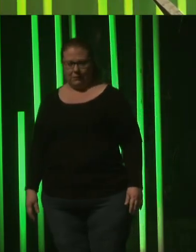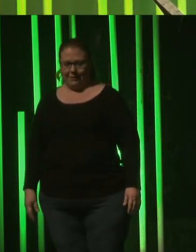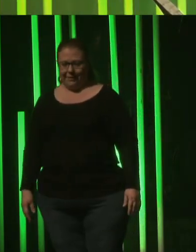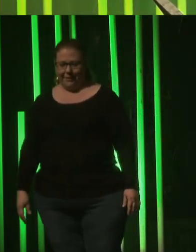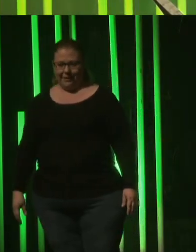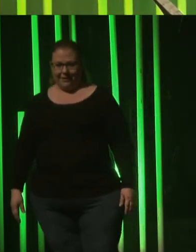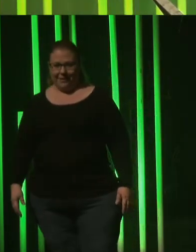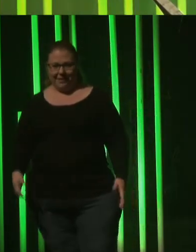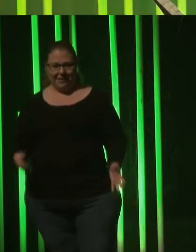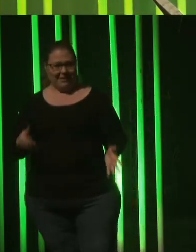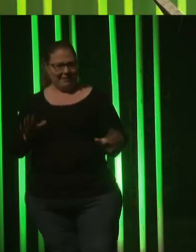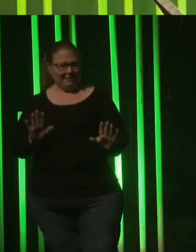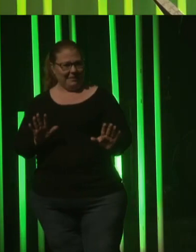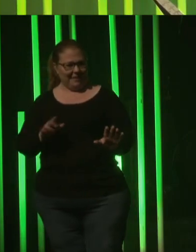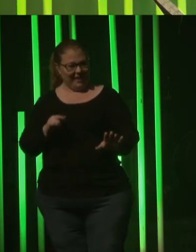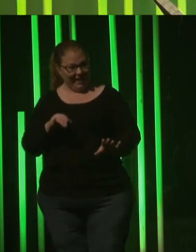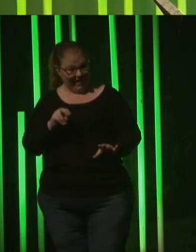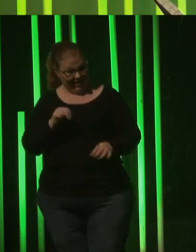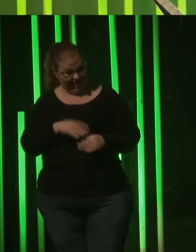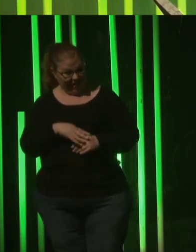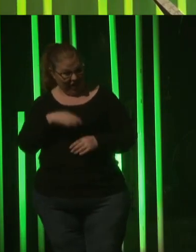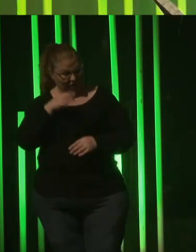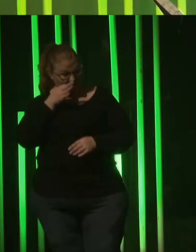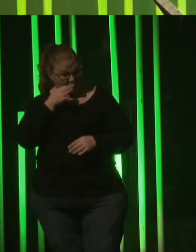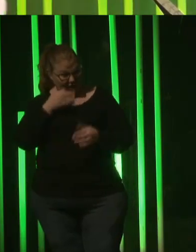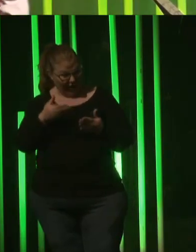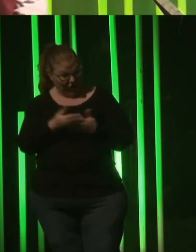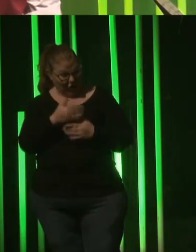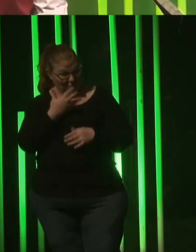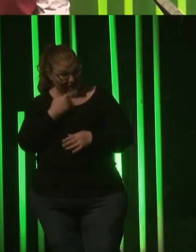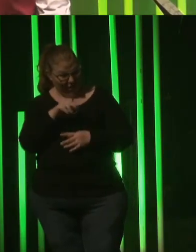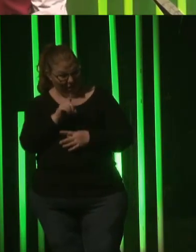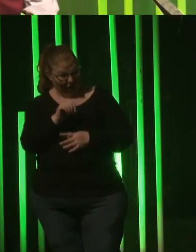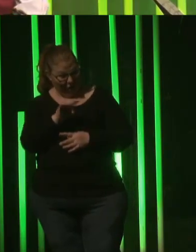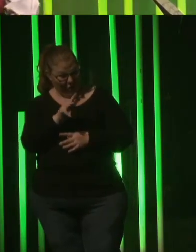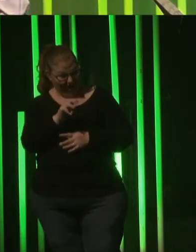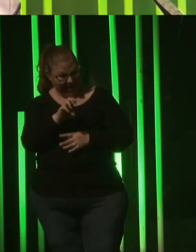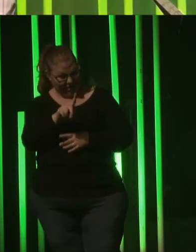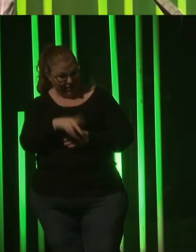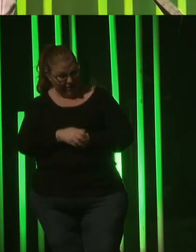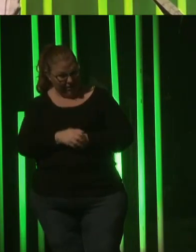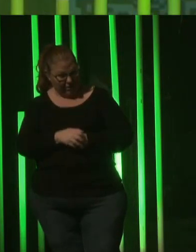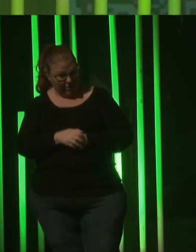You know what I said? Gideon, you must have been smoking some of that new Colorado weed.